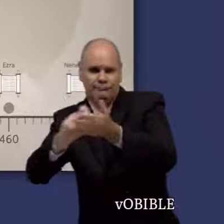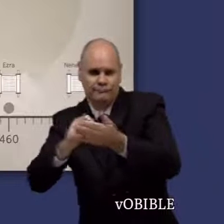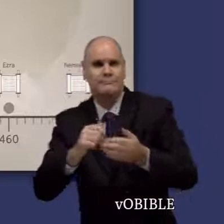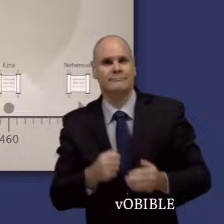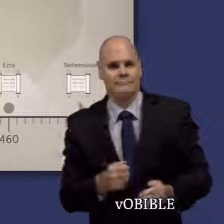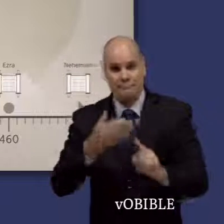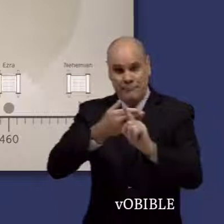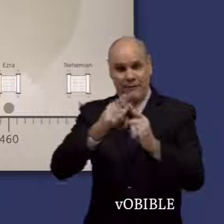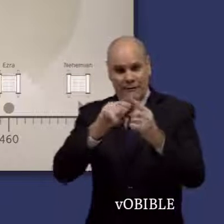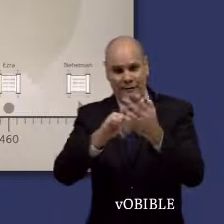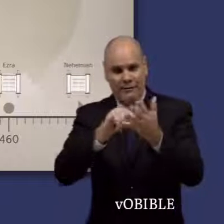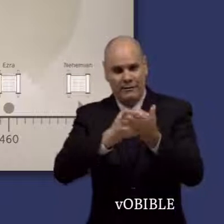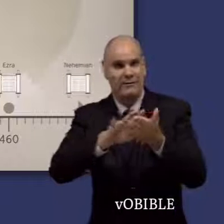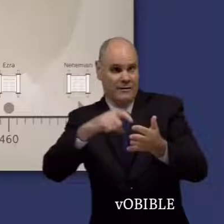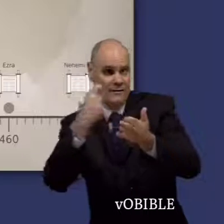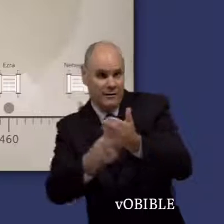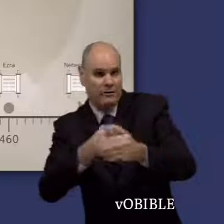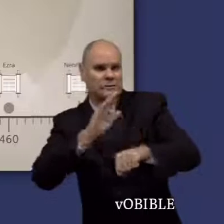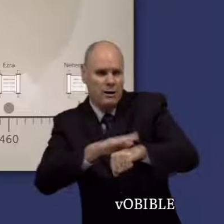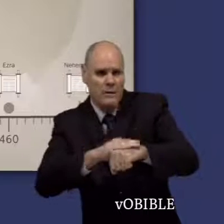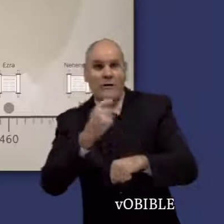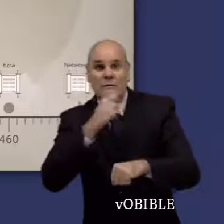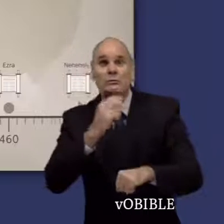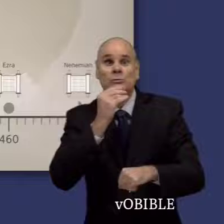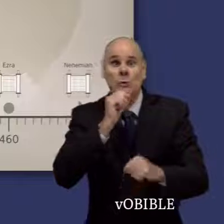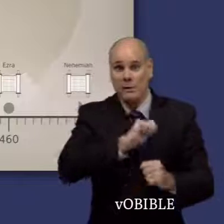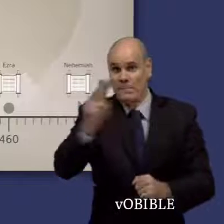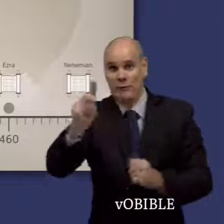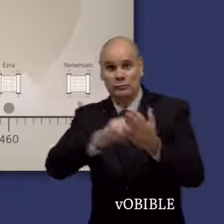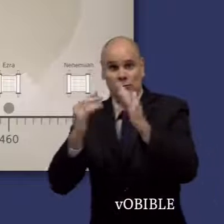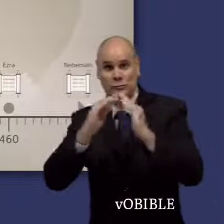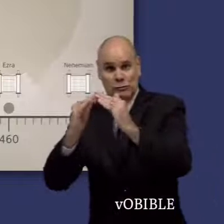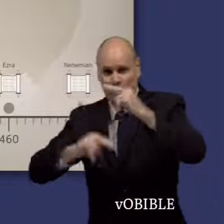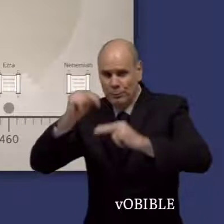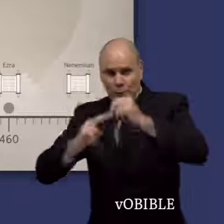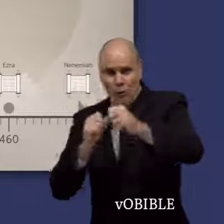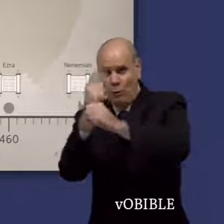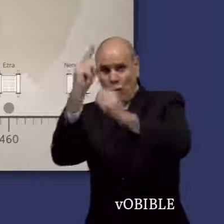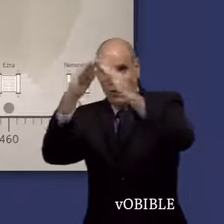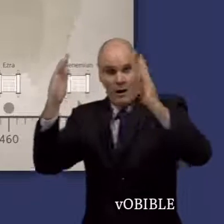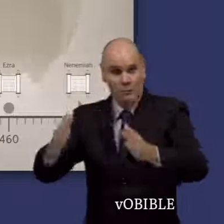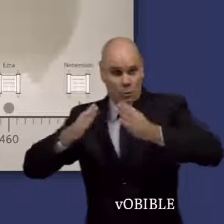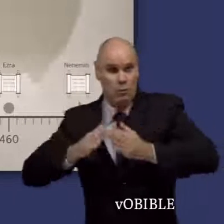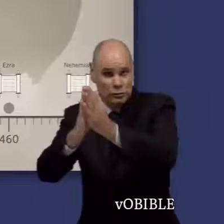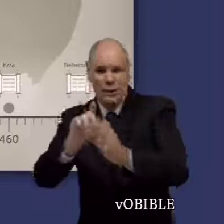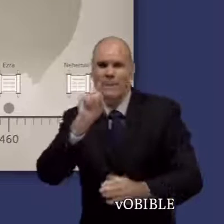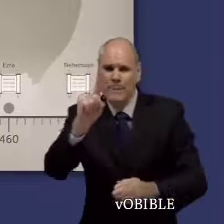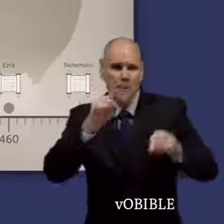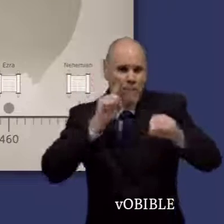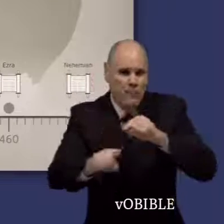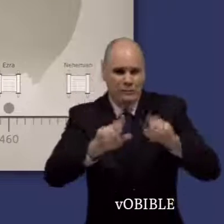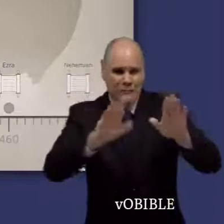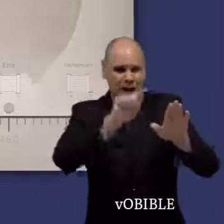In Esther's day, a small remnant of Jews had already returned to rebuild the temple in Jerusalem, but many others still